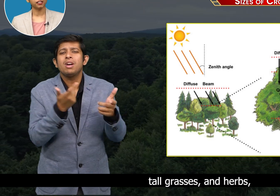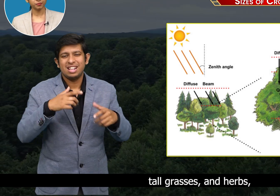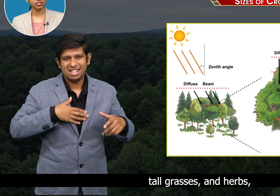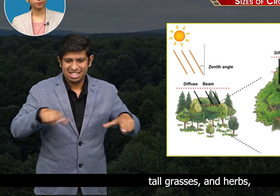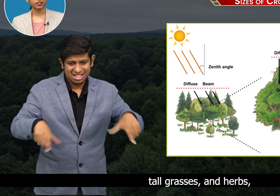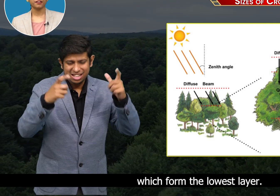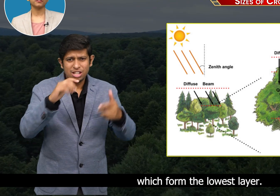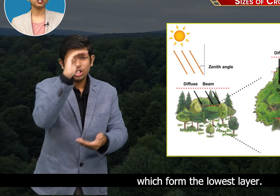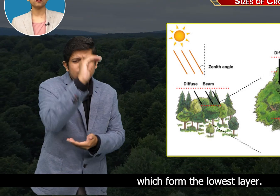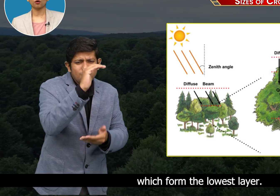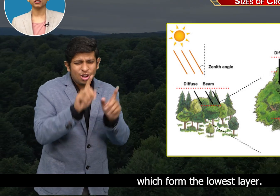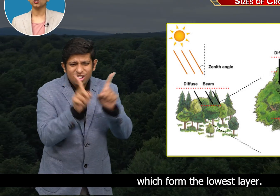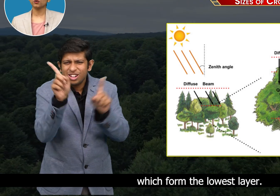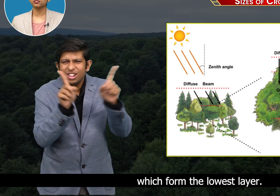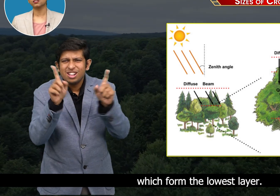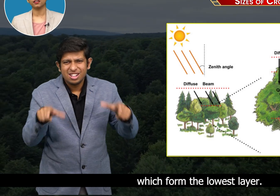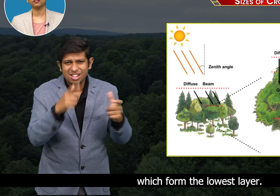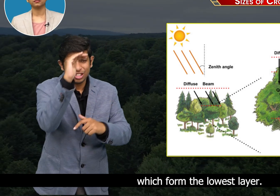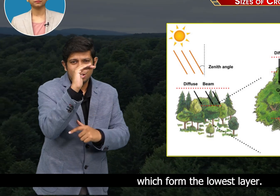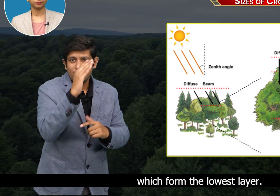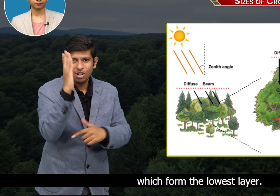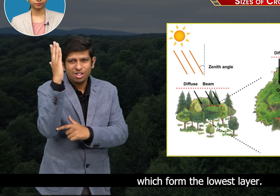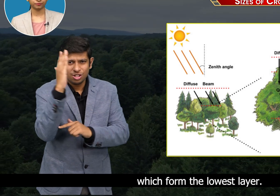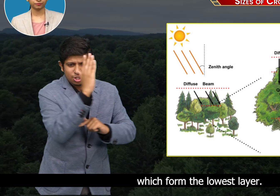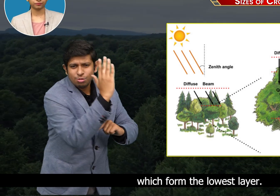and herbs, which form the lowest layer.